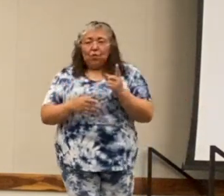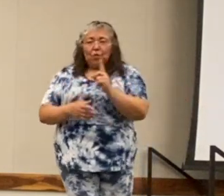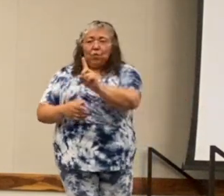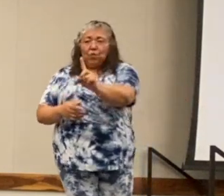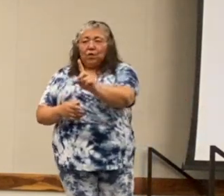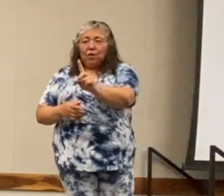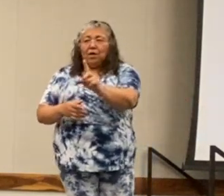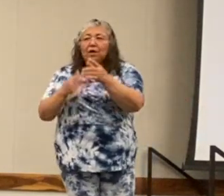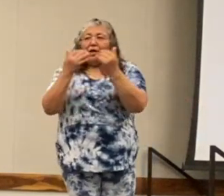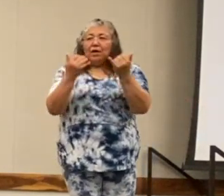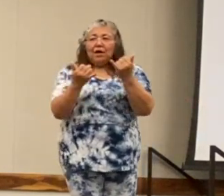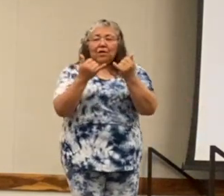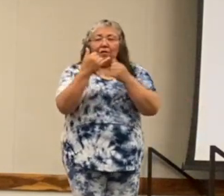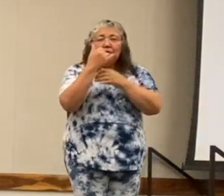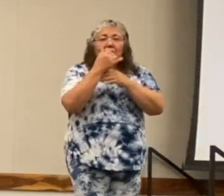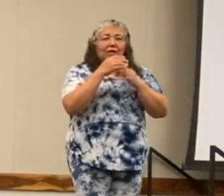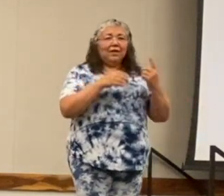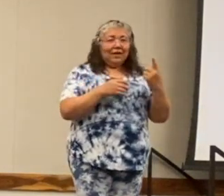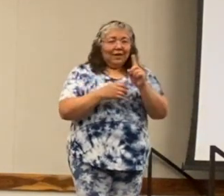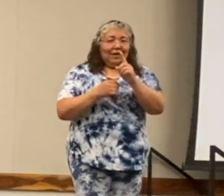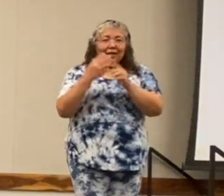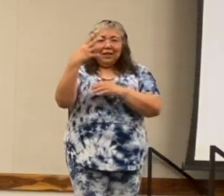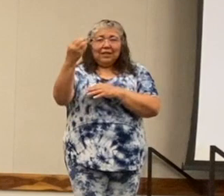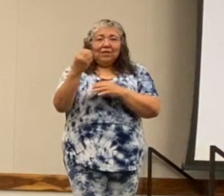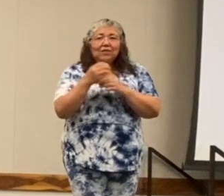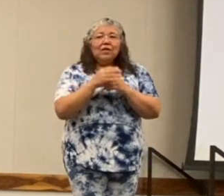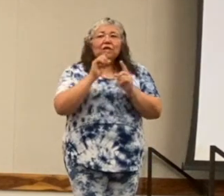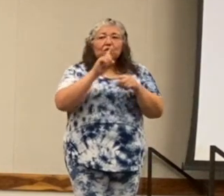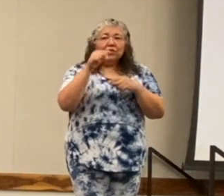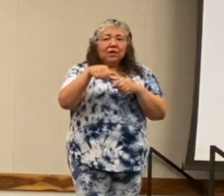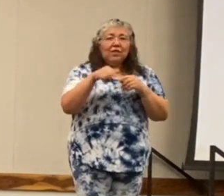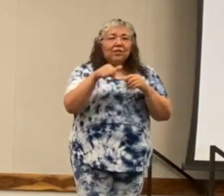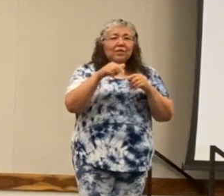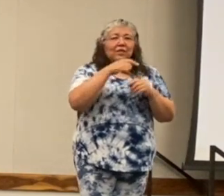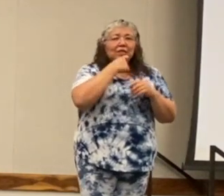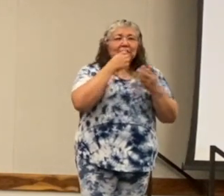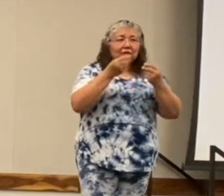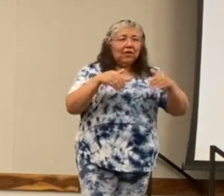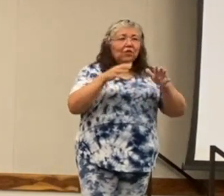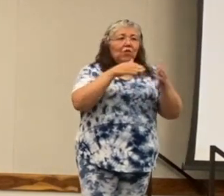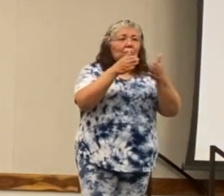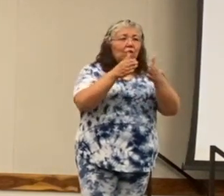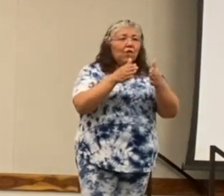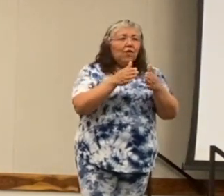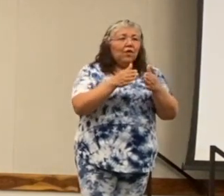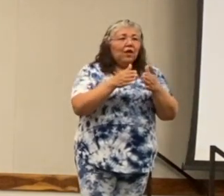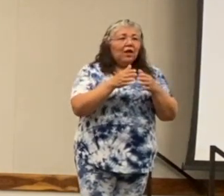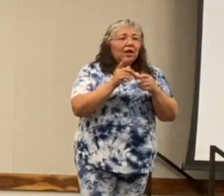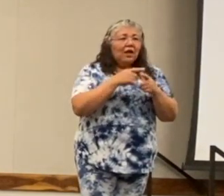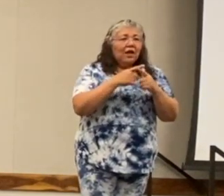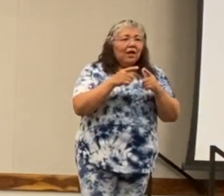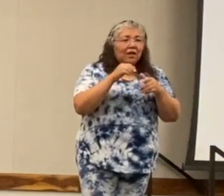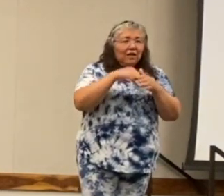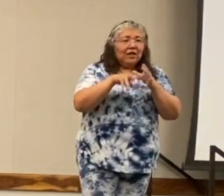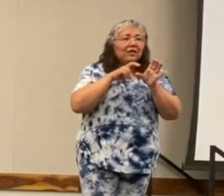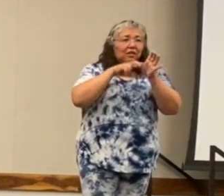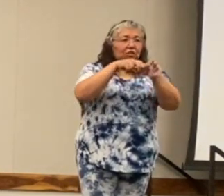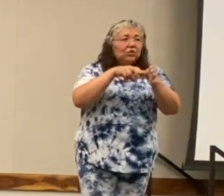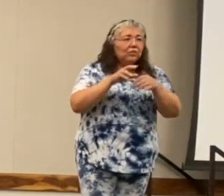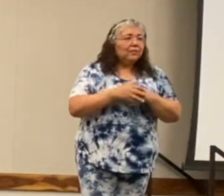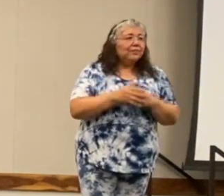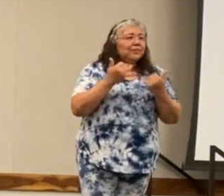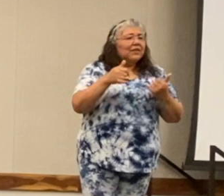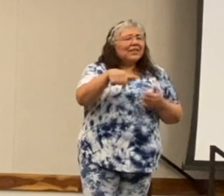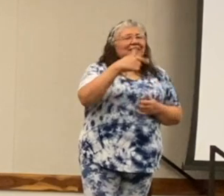leaves what he was doing, and he goes down the desert road, and he comes up to this man in a chariot. Now listen,